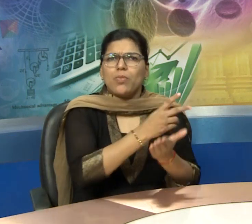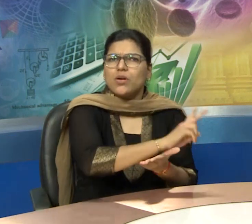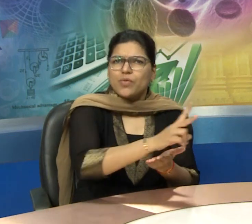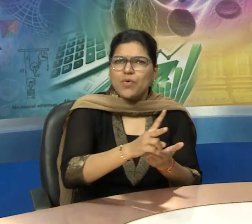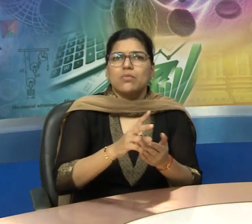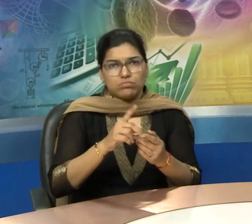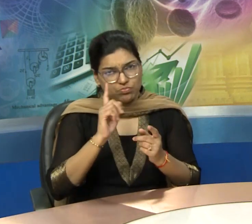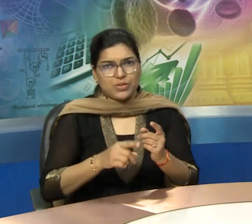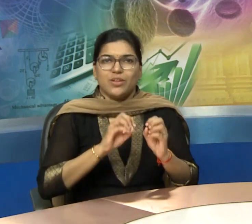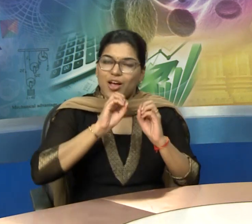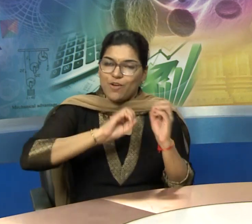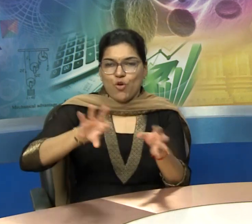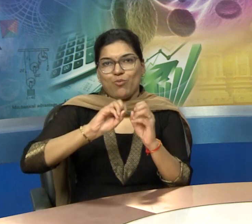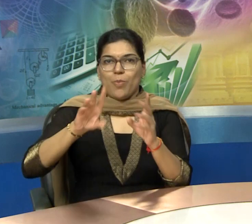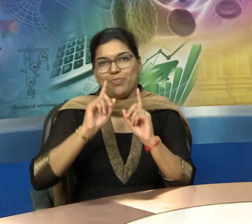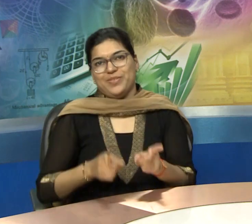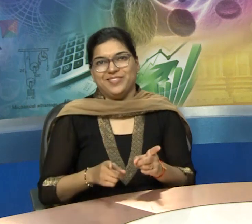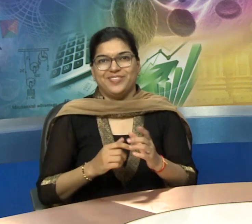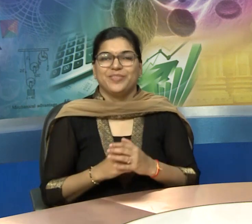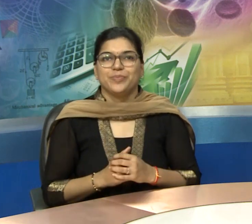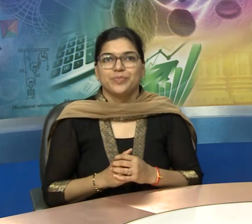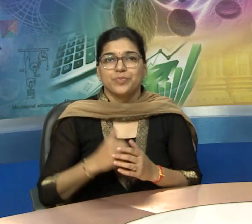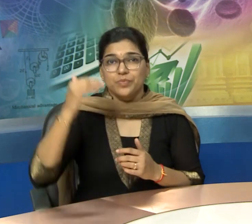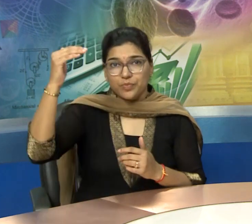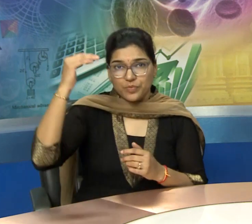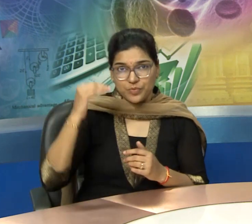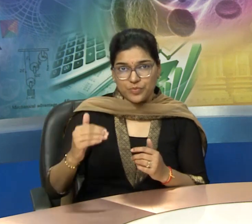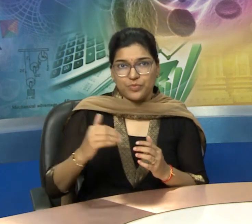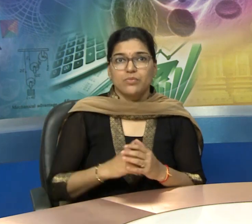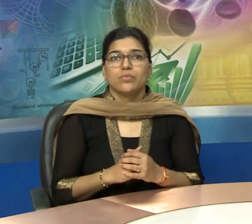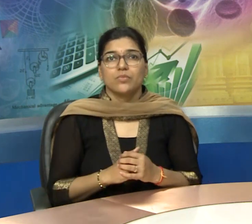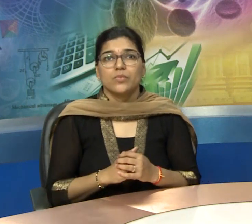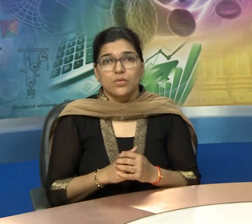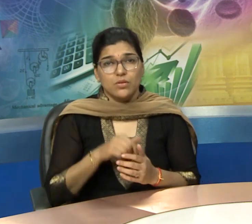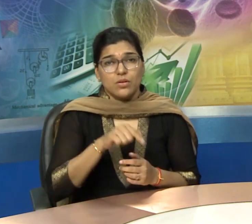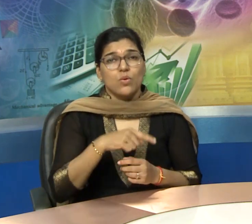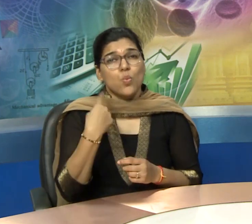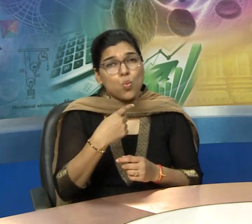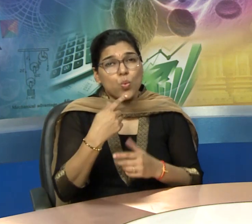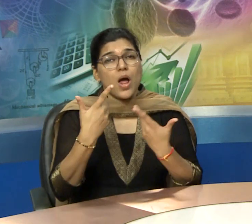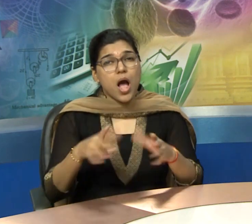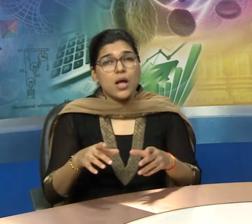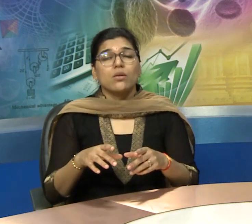the information. So that is why information dissemination is an important function of the